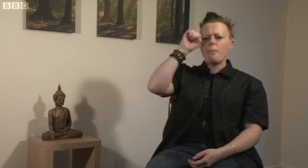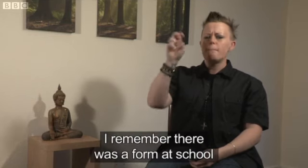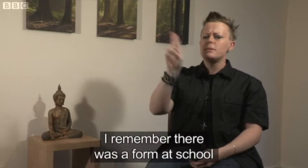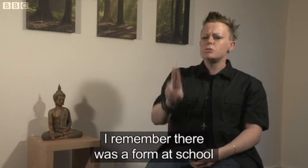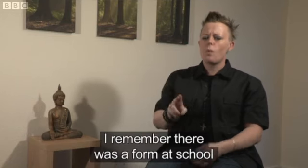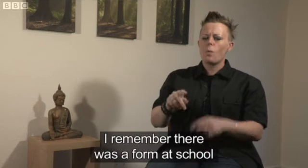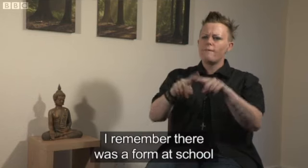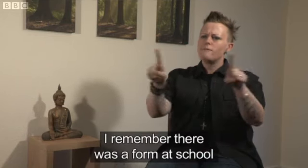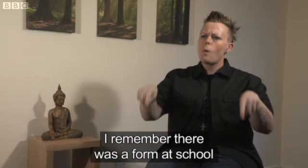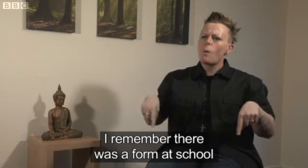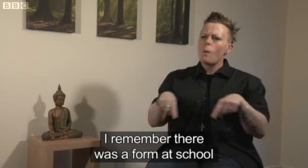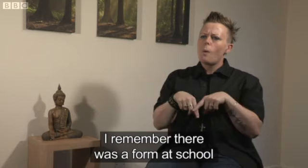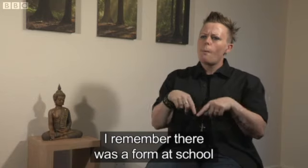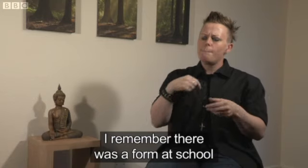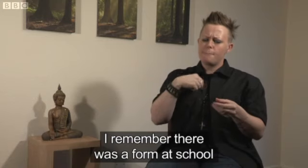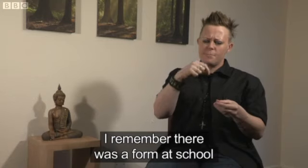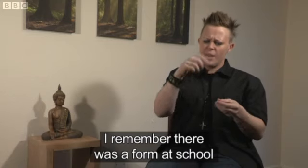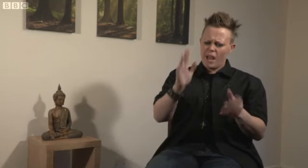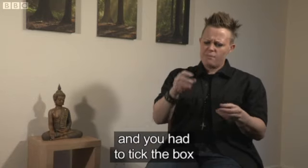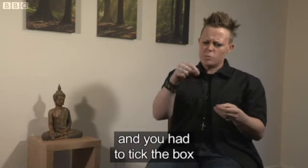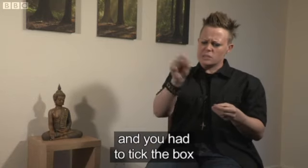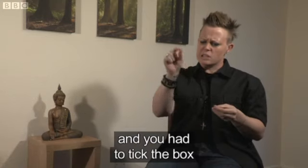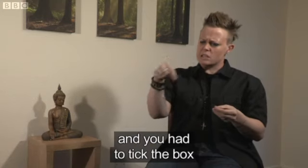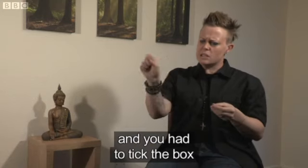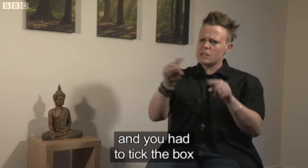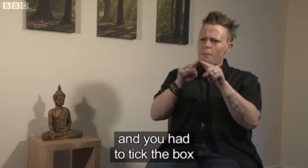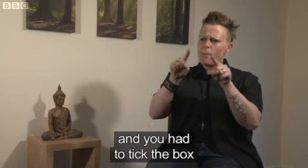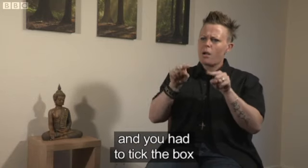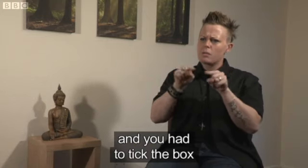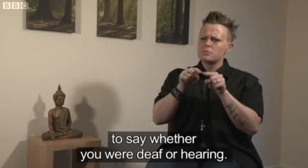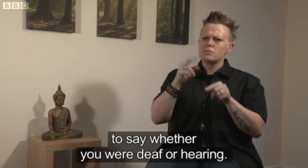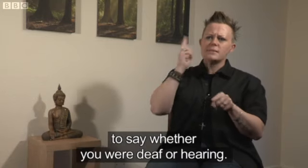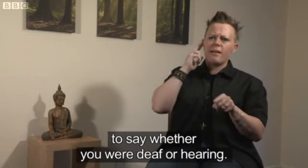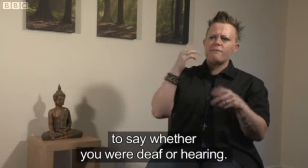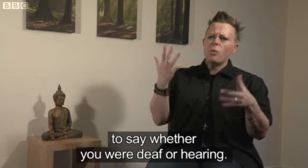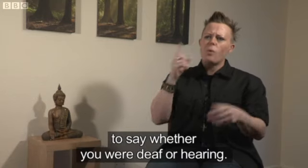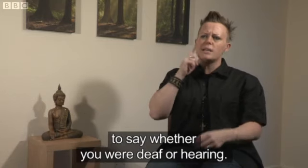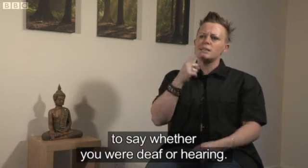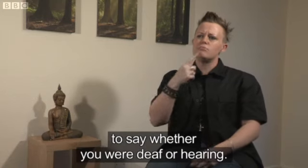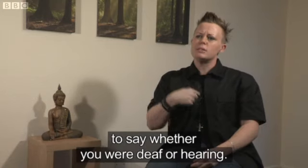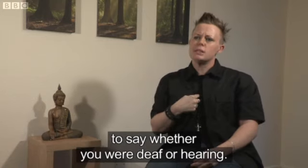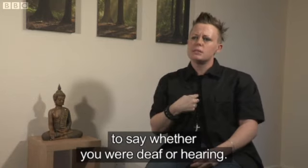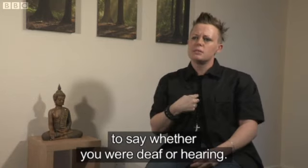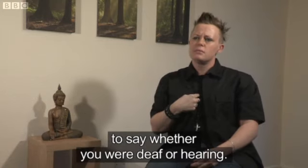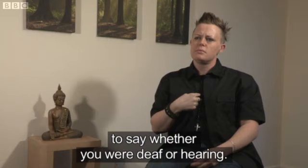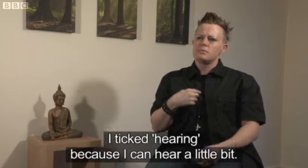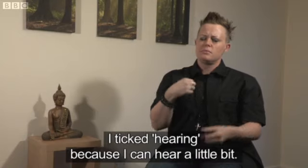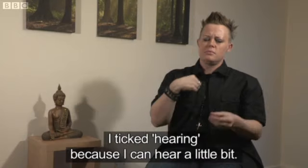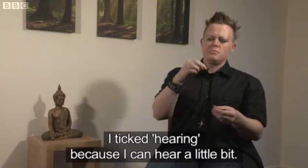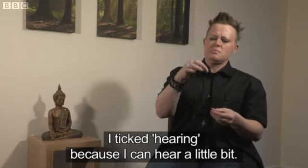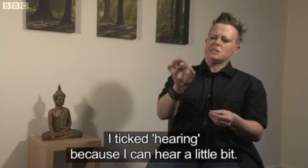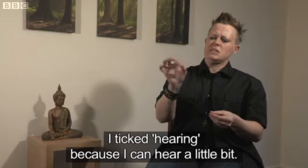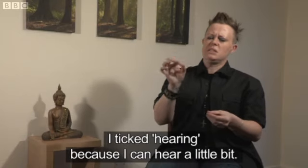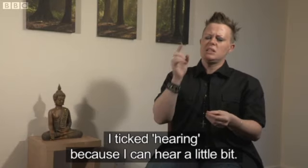I remember there was a form at school and you had to tick the box to say whether you were deaf or hearing. I